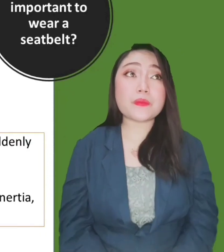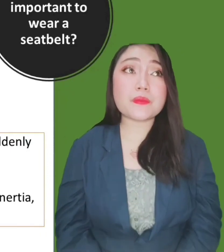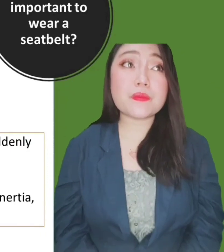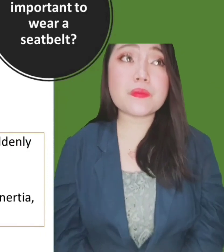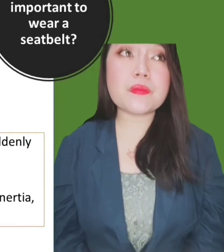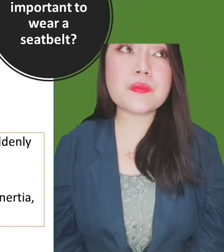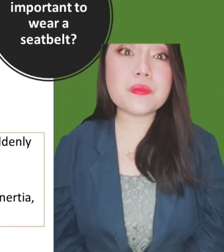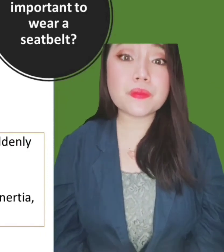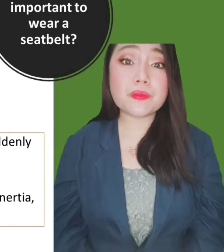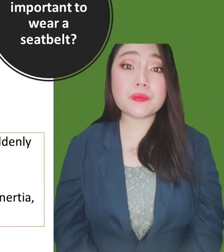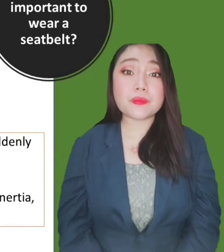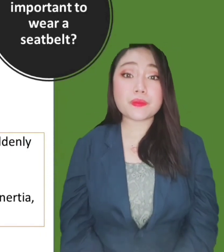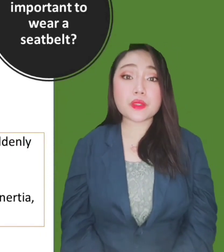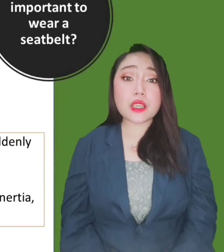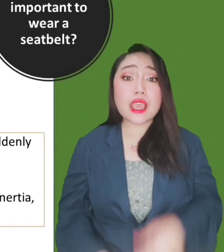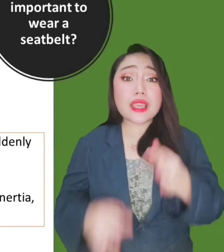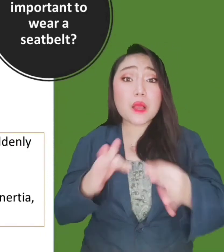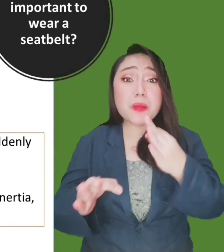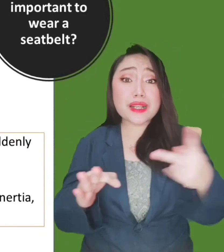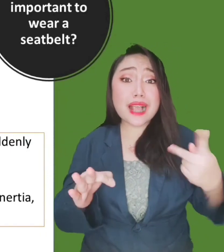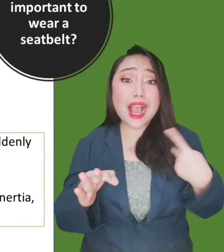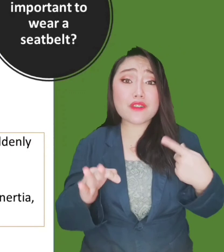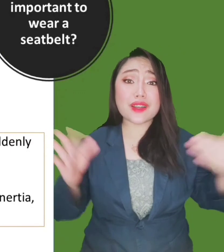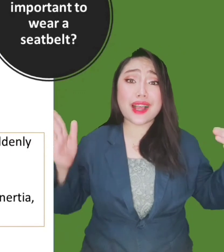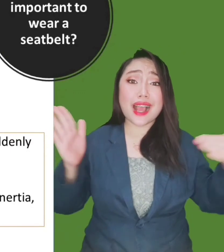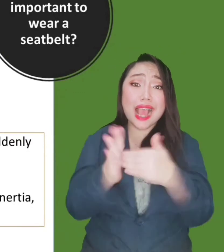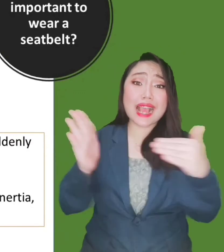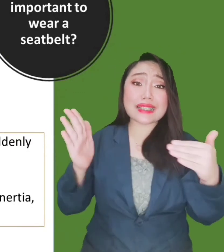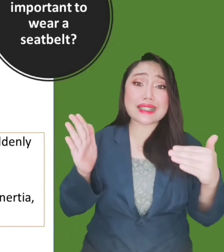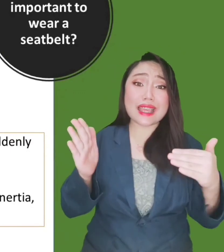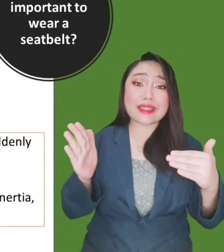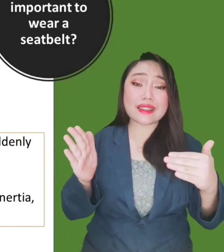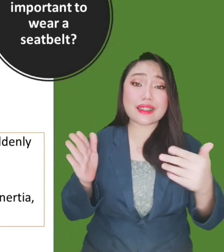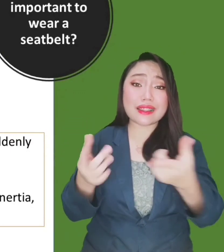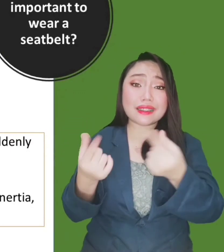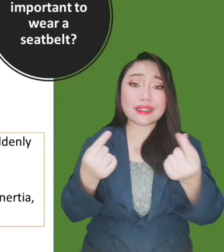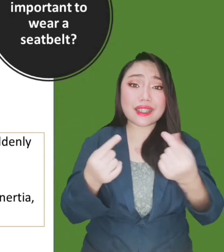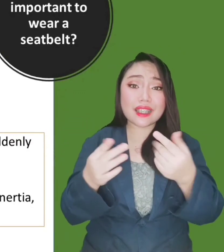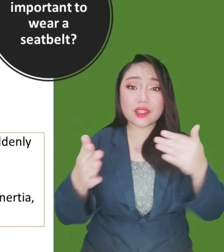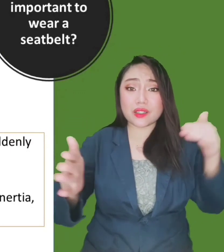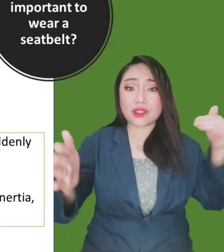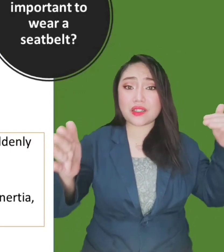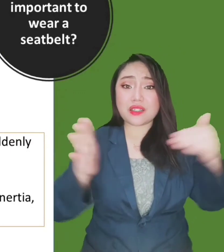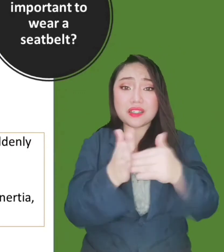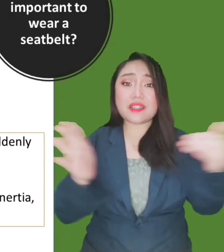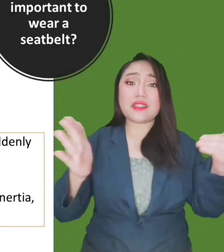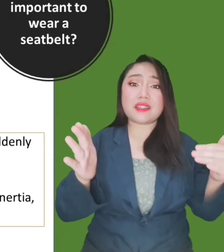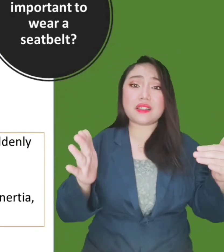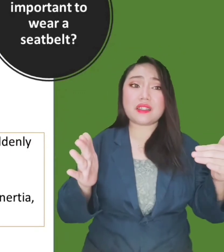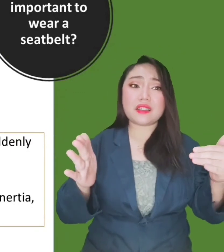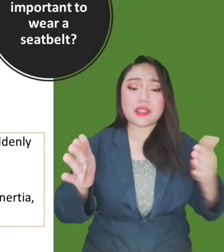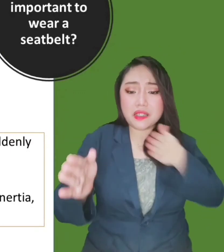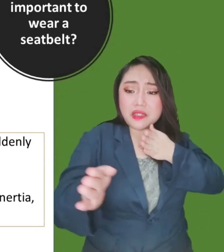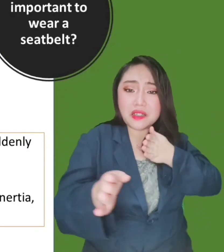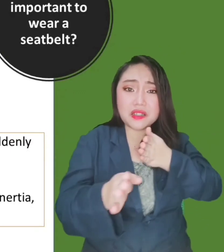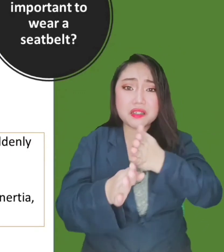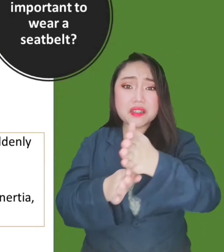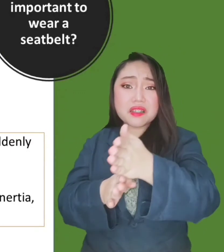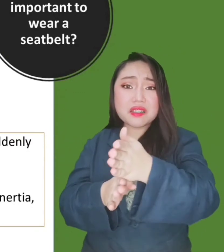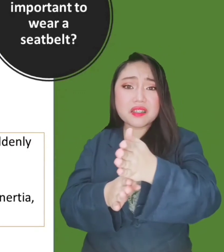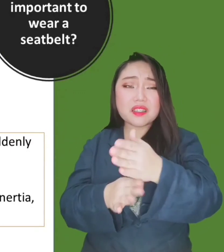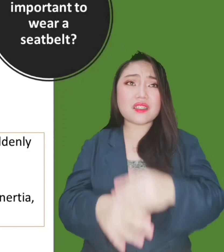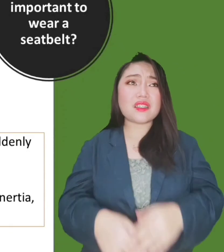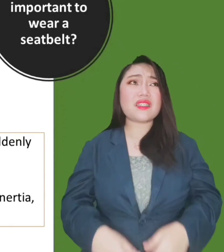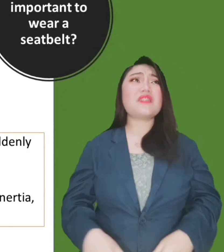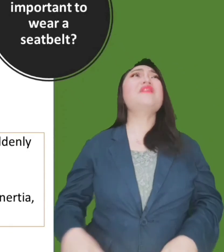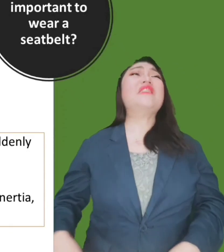the car, like this. So that means if there will be an accident and the car would